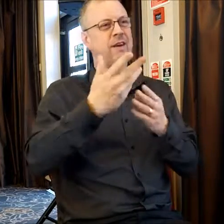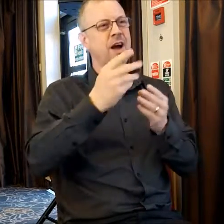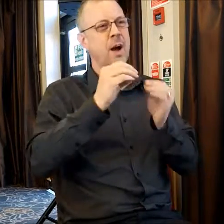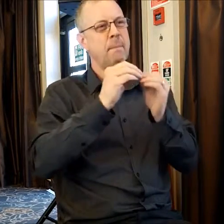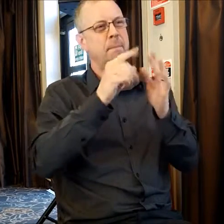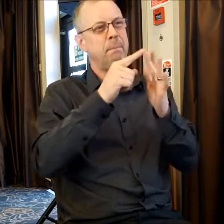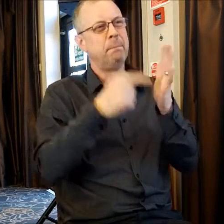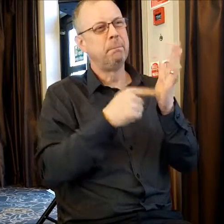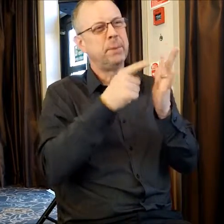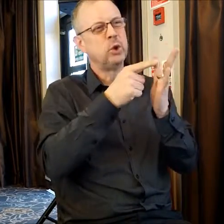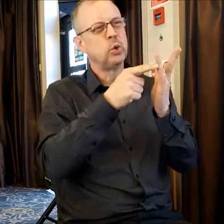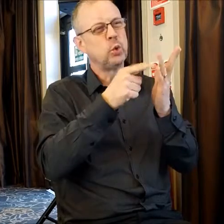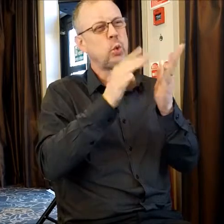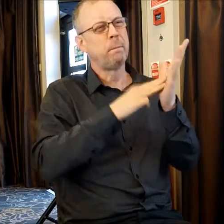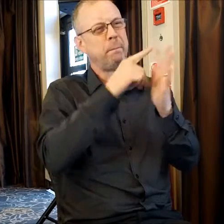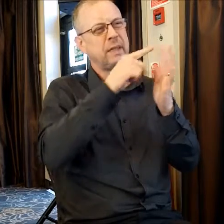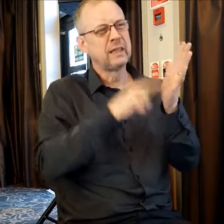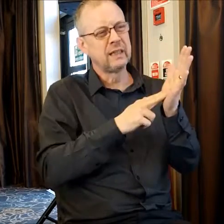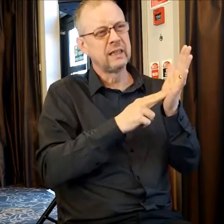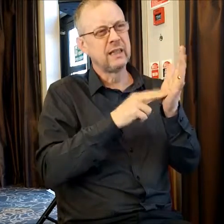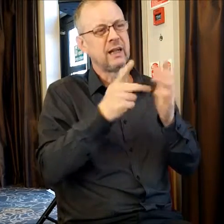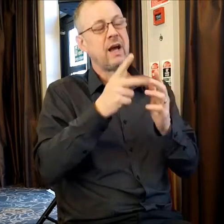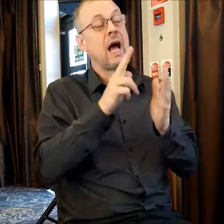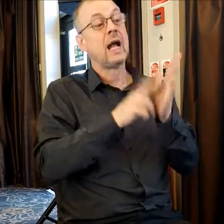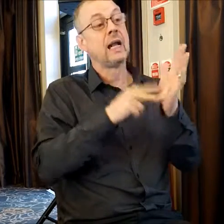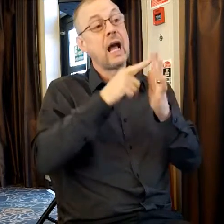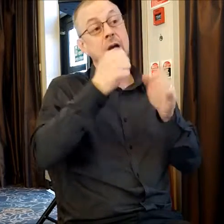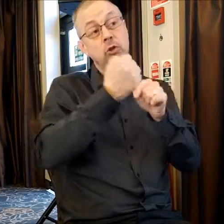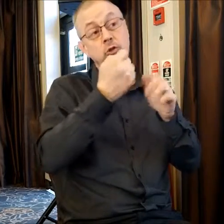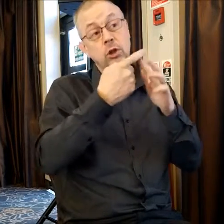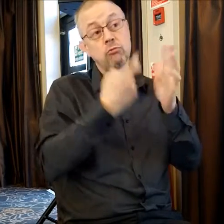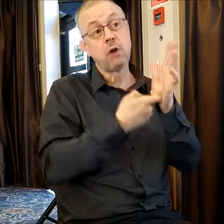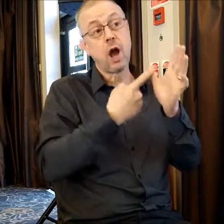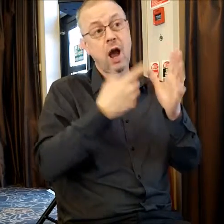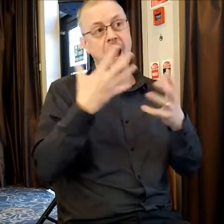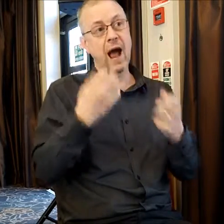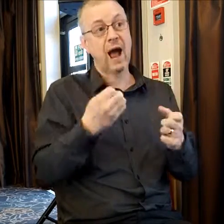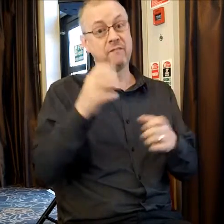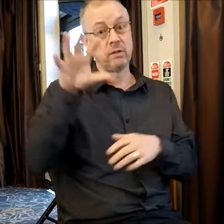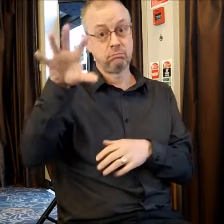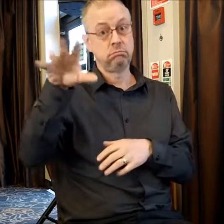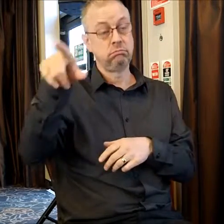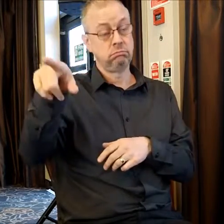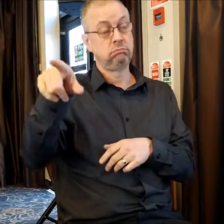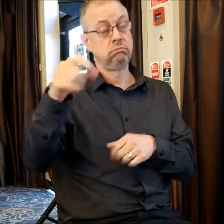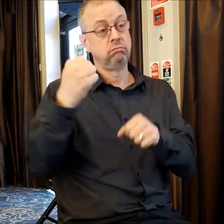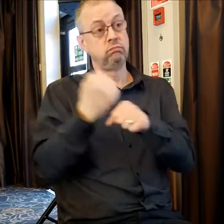d'Ivoire. There's a few in Nigeria, although they're not producing bitumen because the crude there isn't